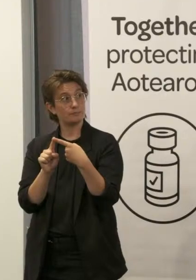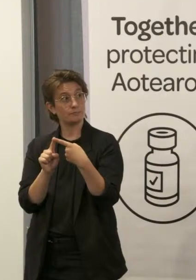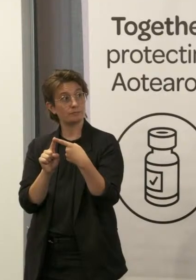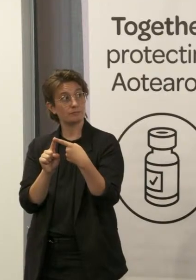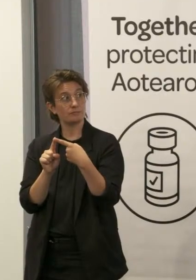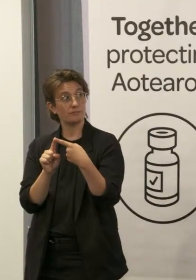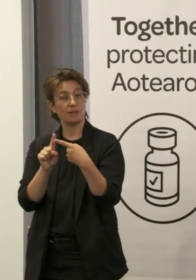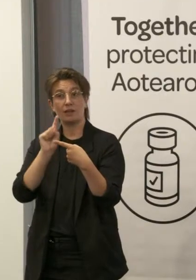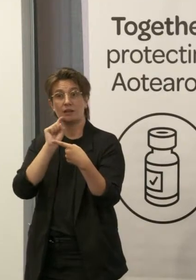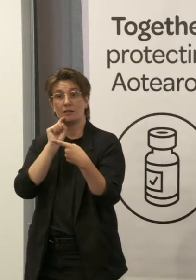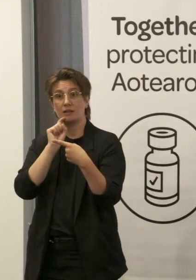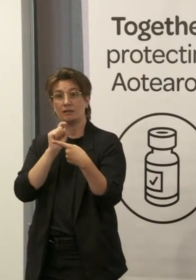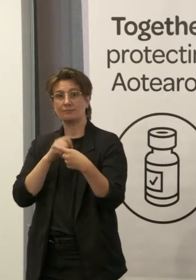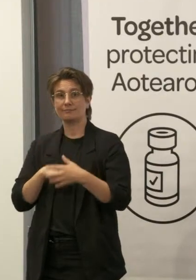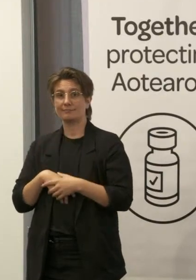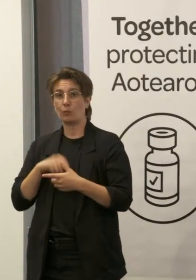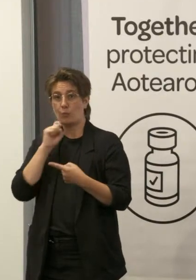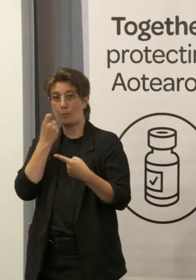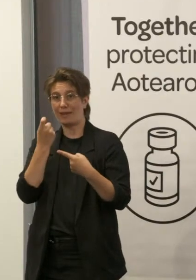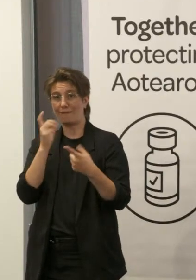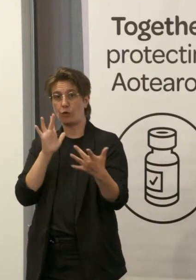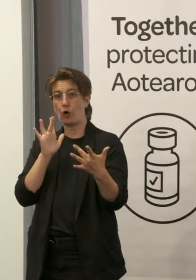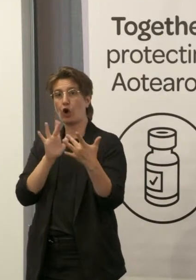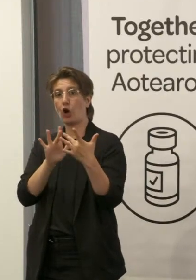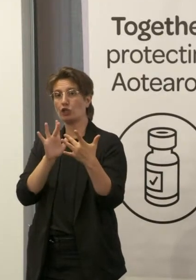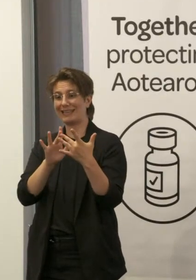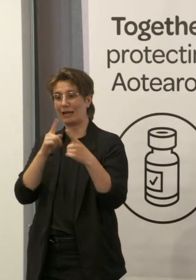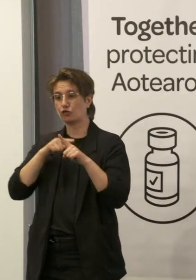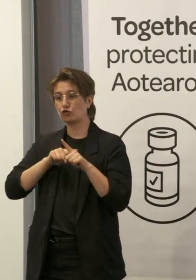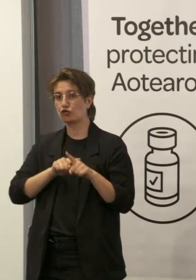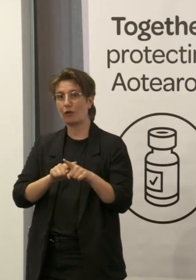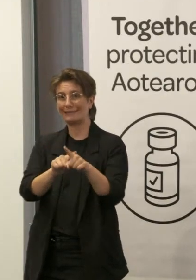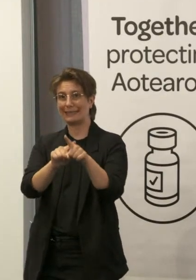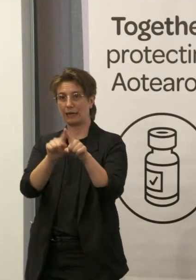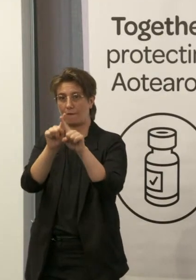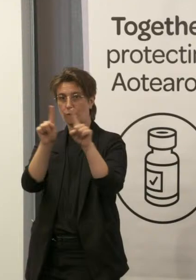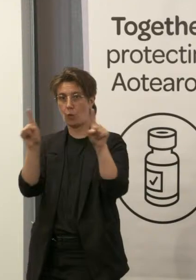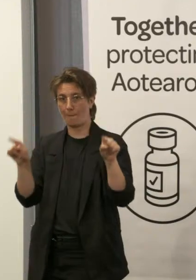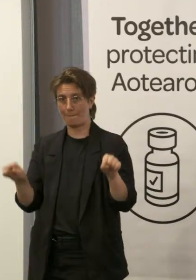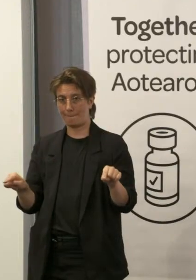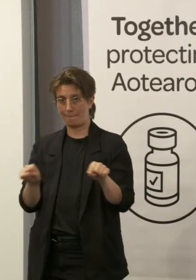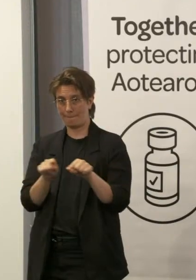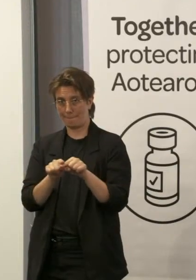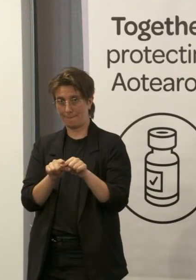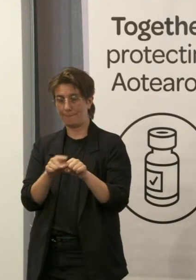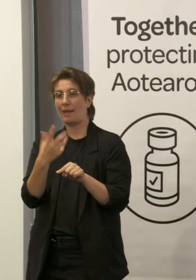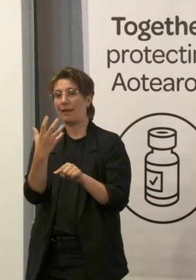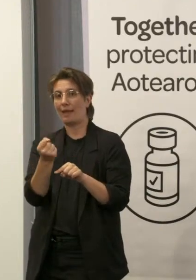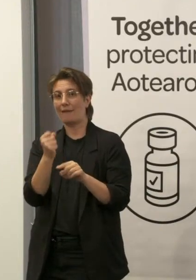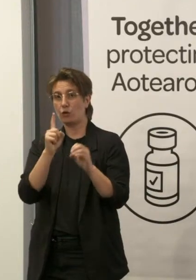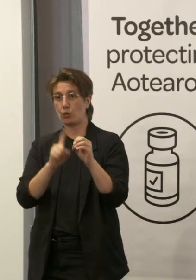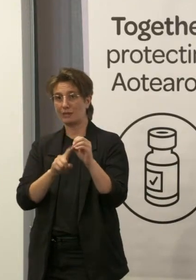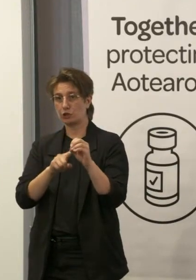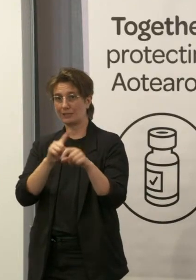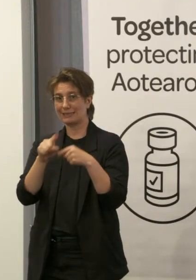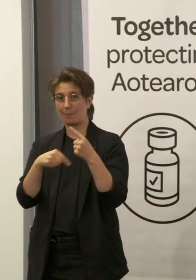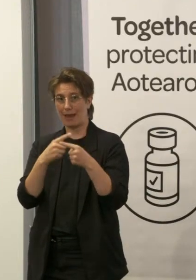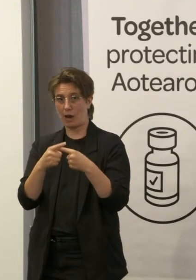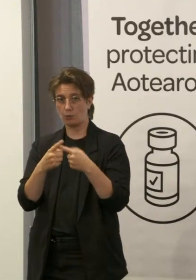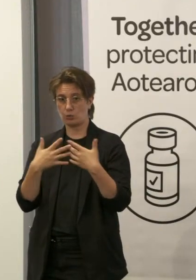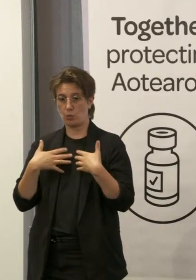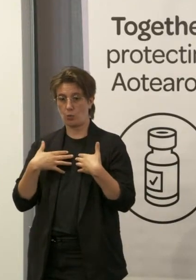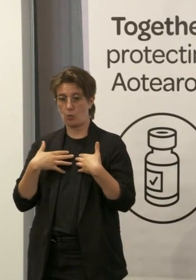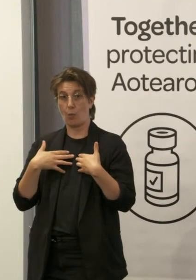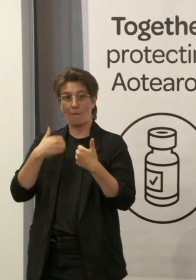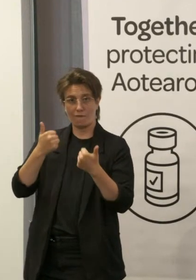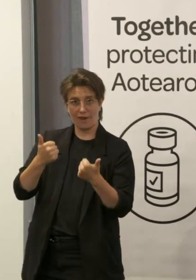contact tracing form that's been described, that also has some elements of wellness and welfare requirements. So